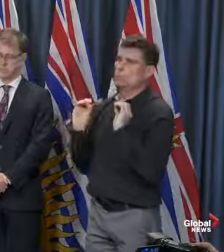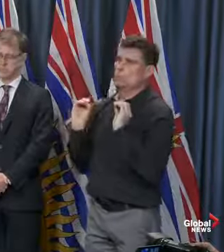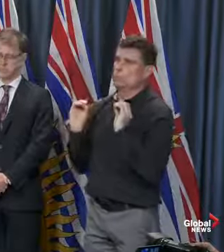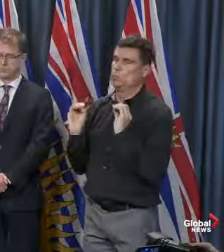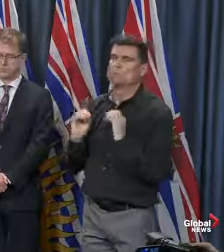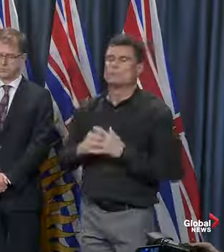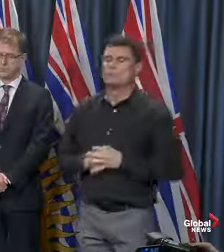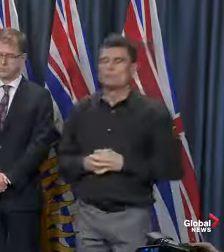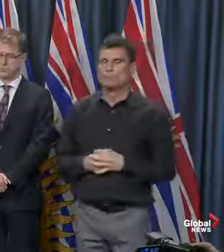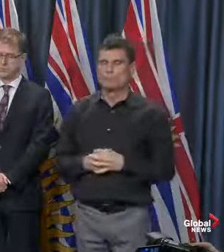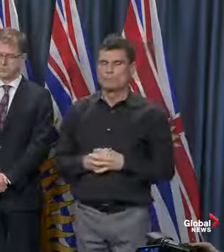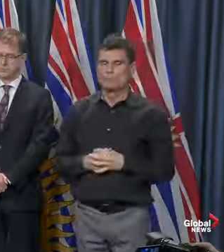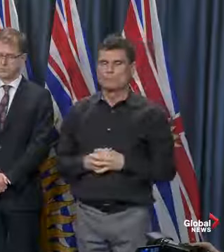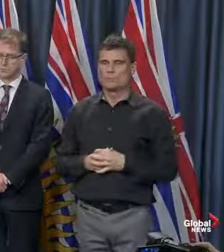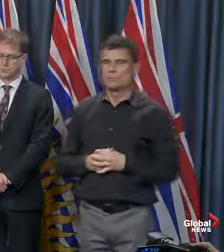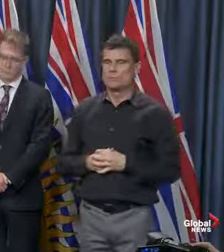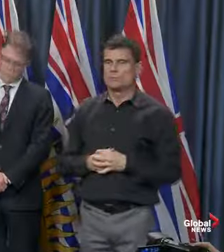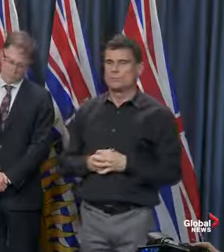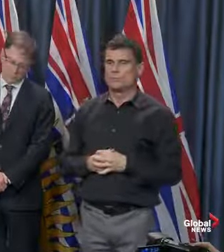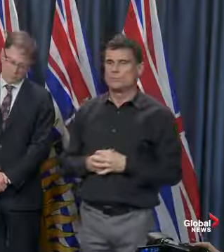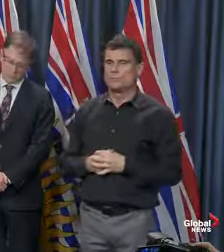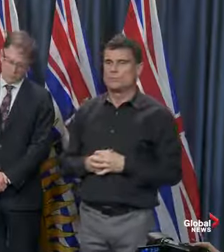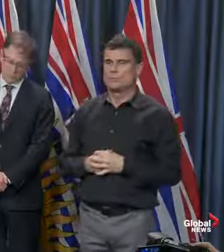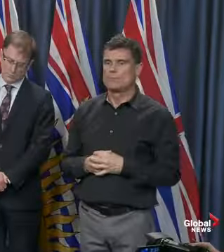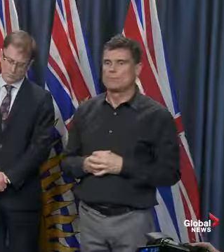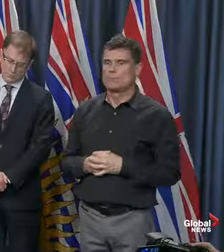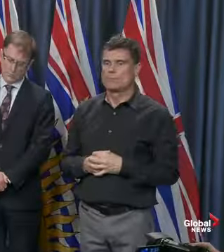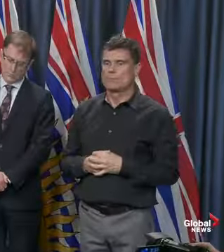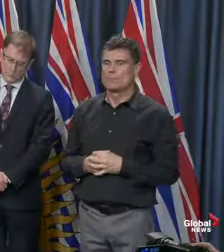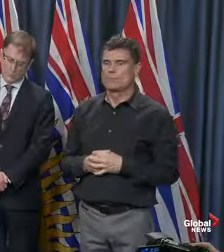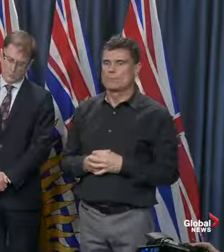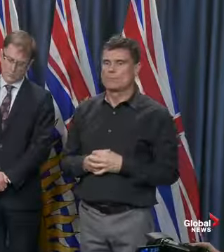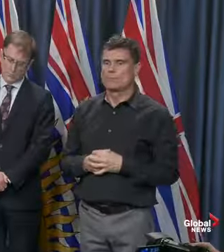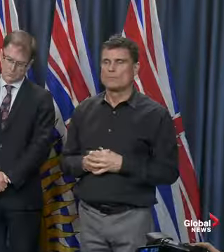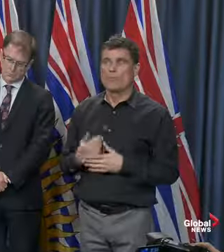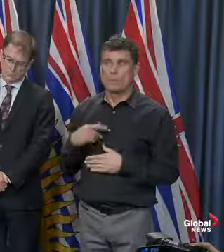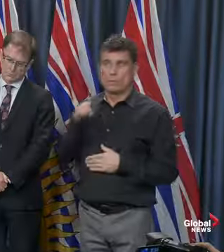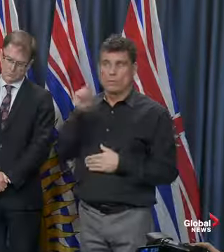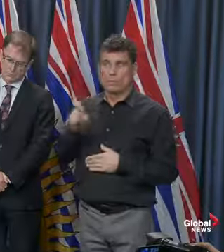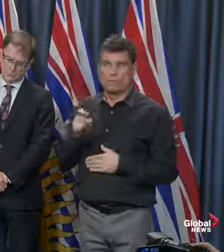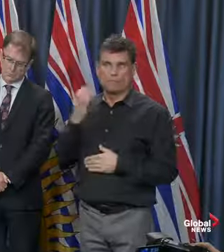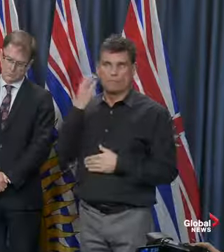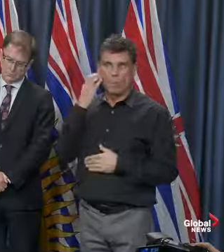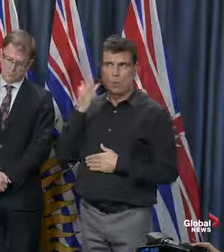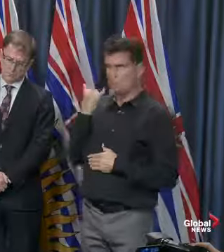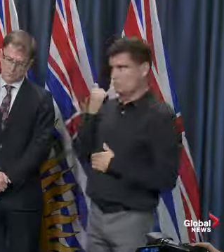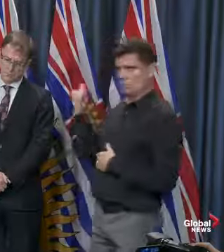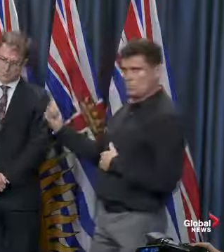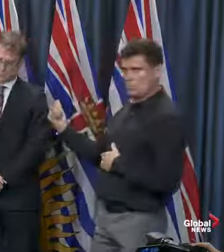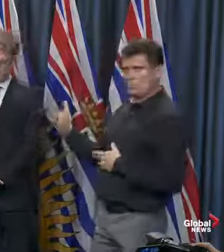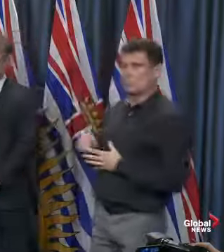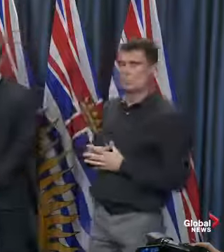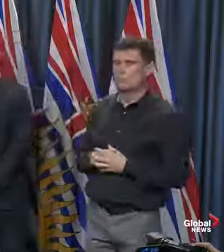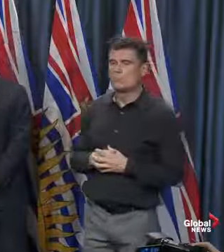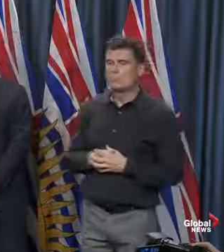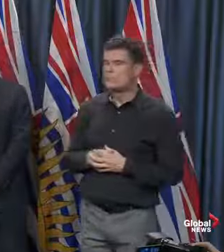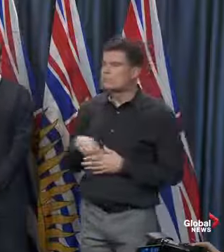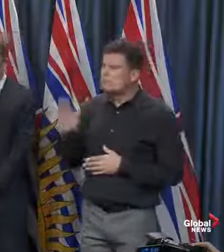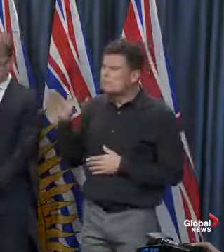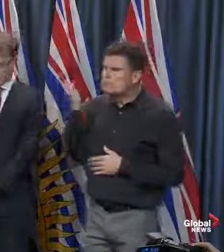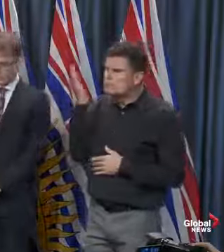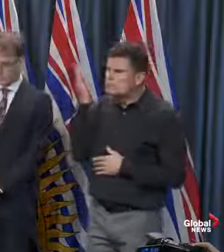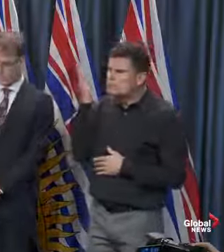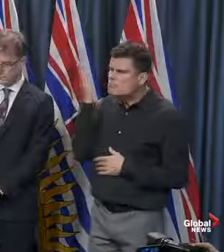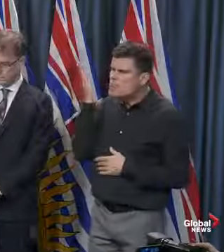Hi, Minister Dix, can you tell us why we're not seeing a unified response here in Canada? And I'm wondering if BC